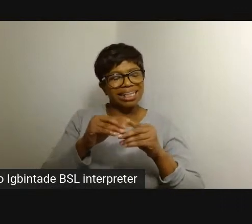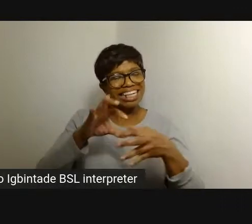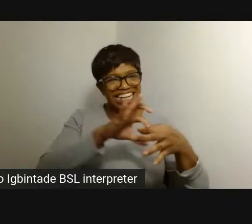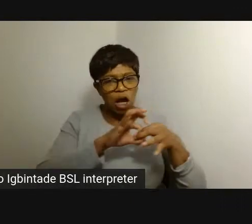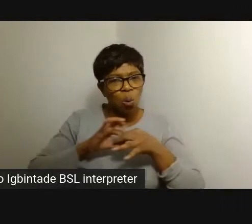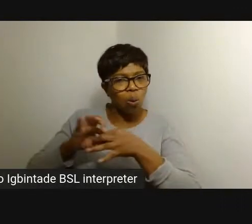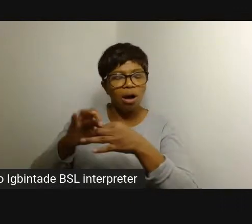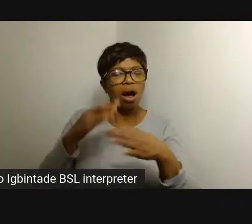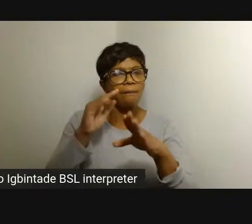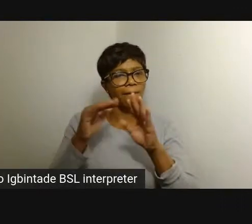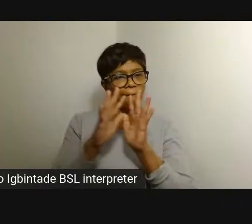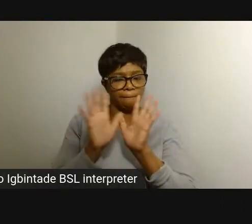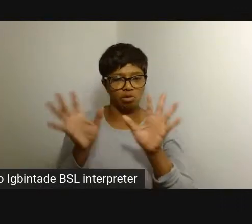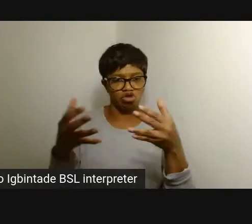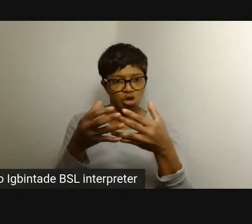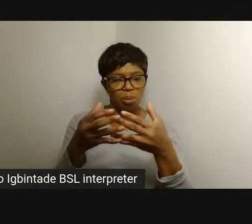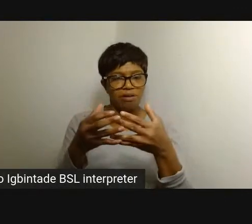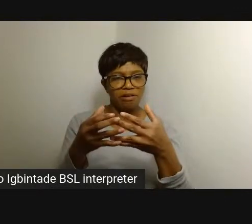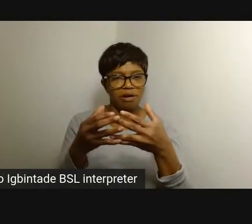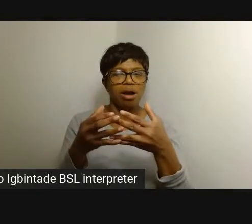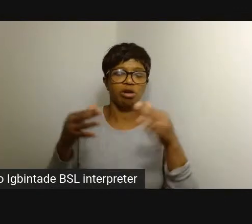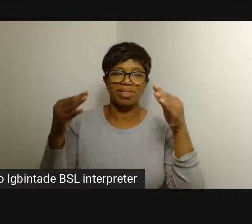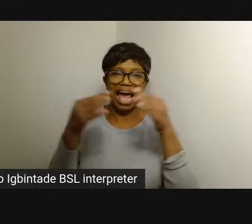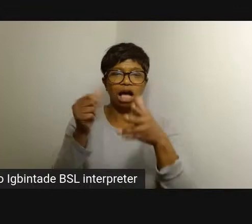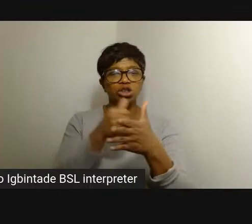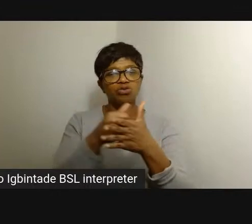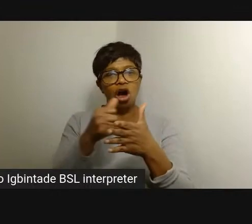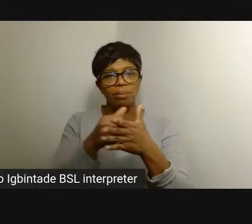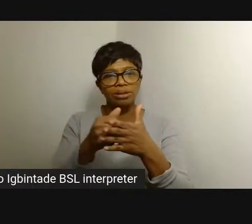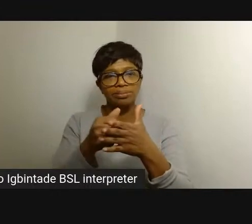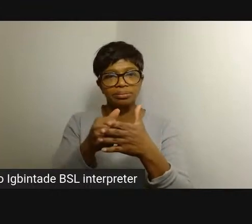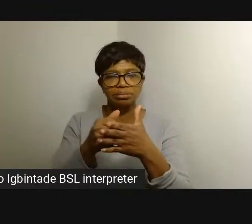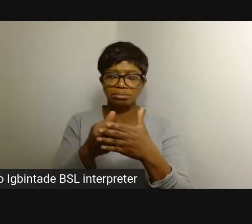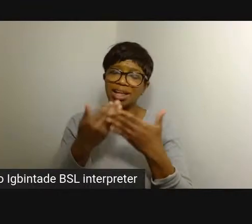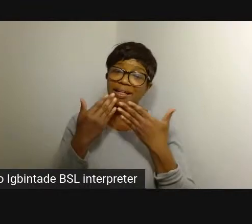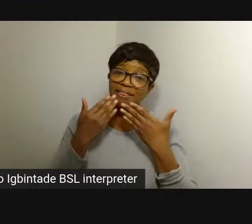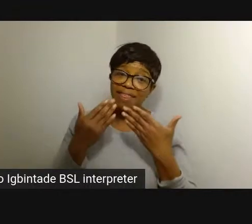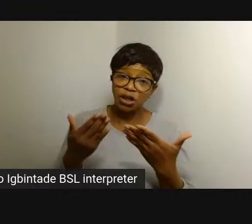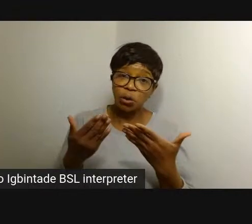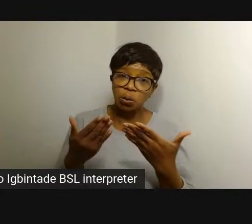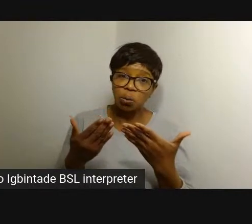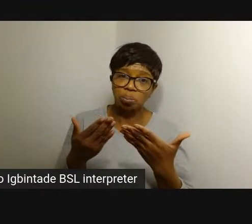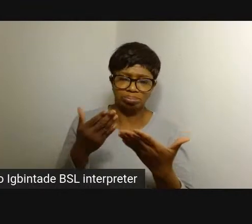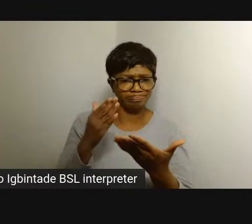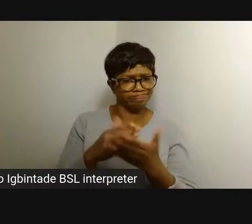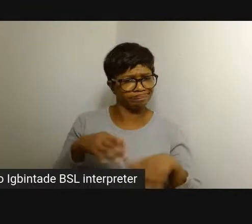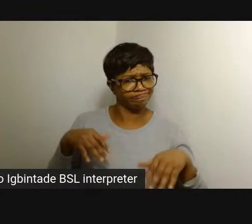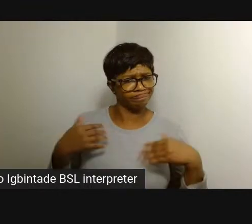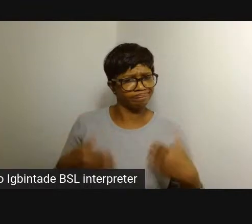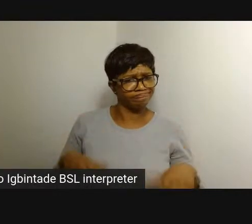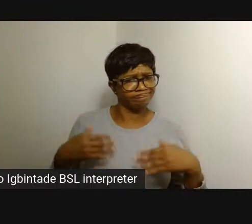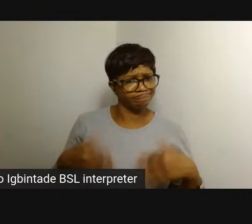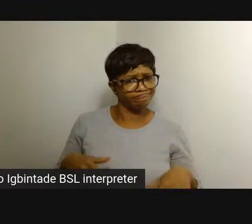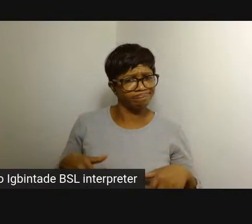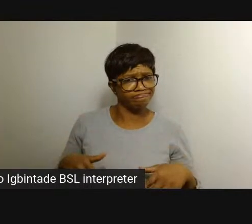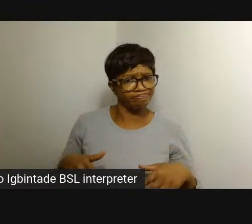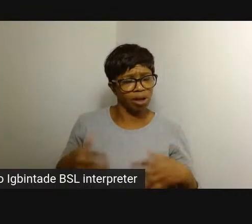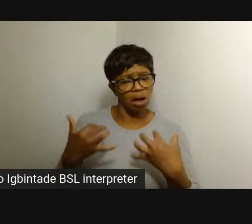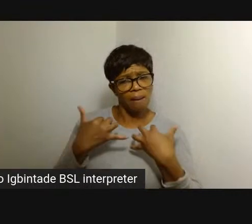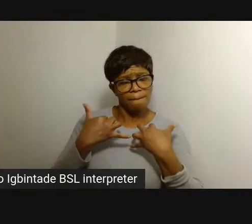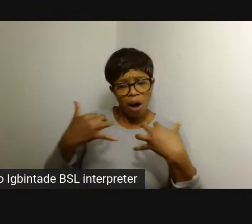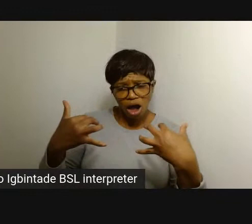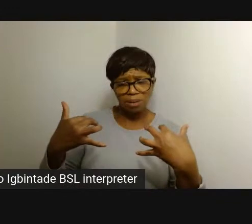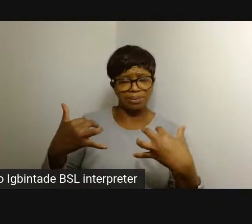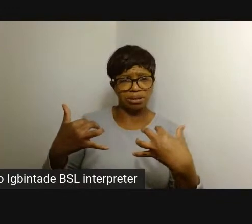Commons. Thank you. This is very welcome. Parliament, the heart